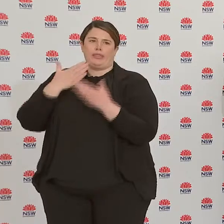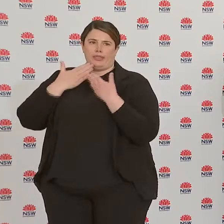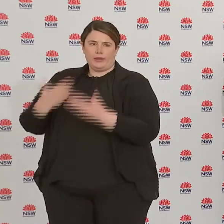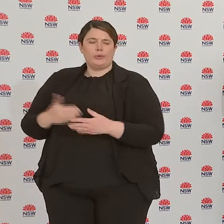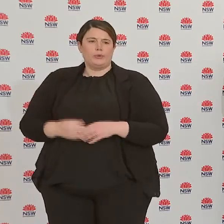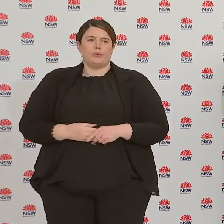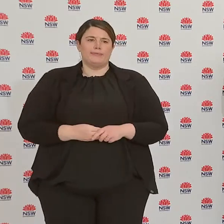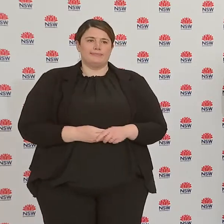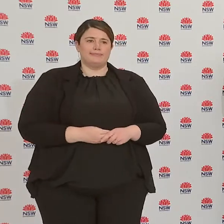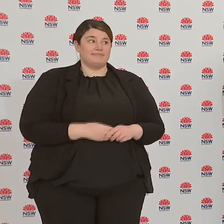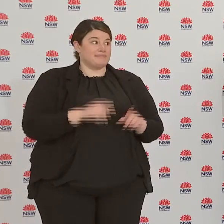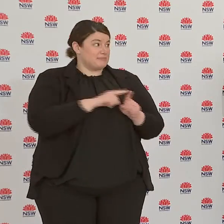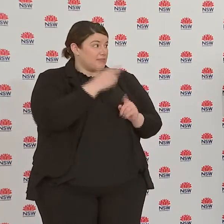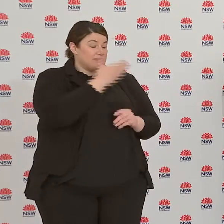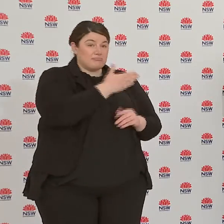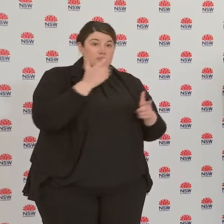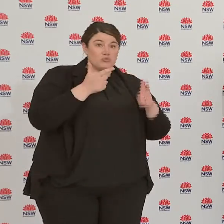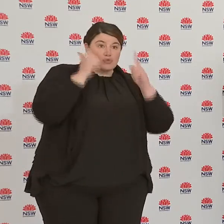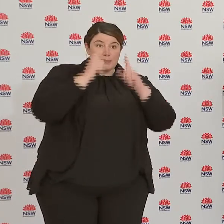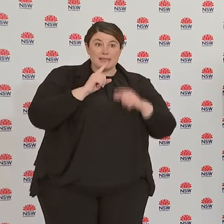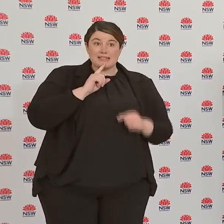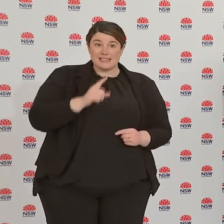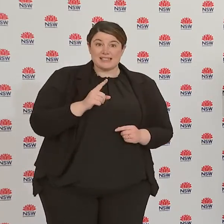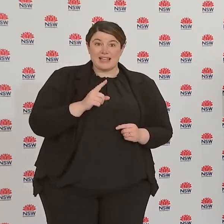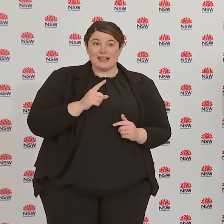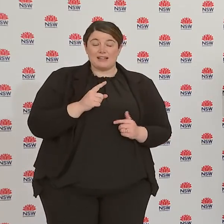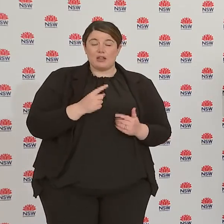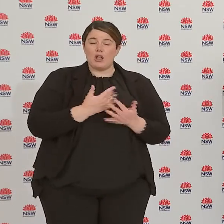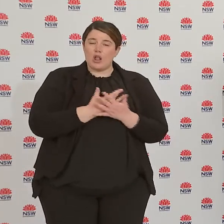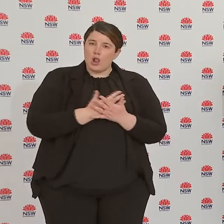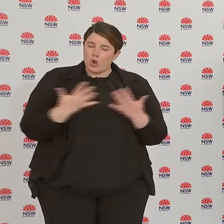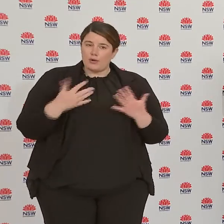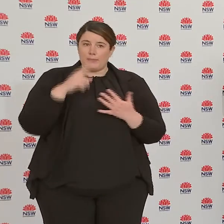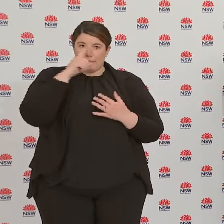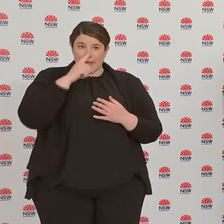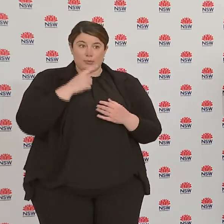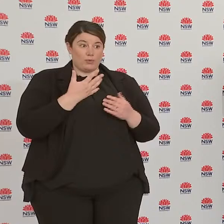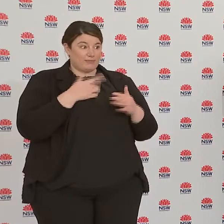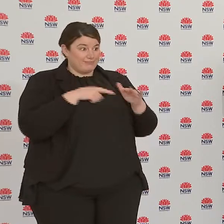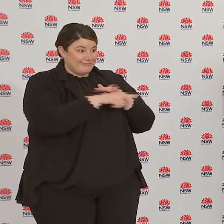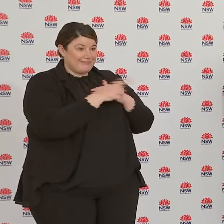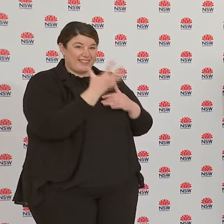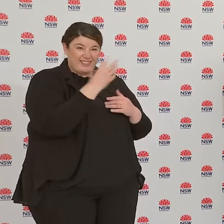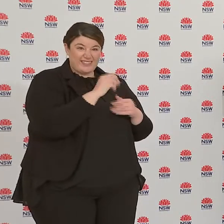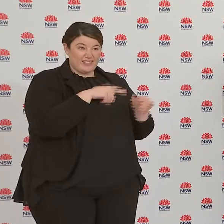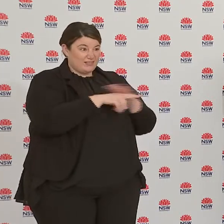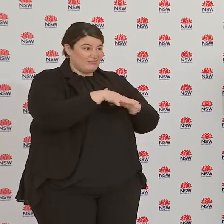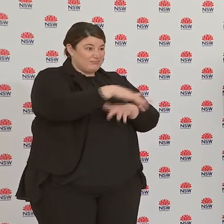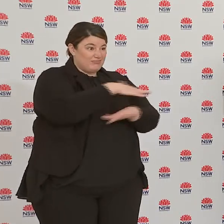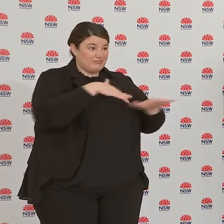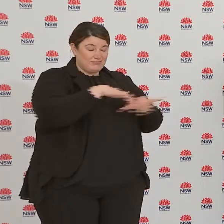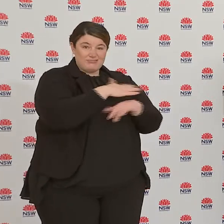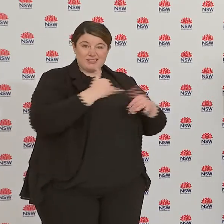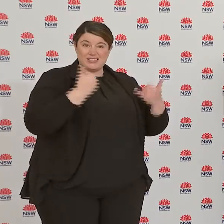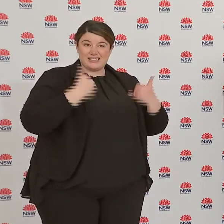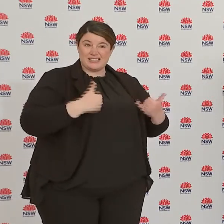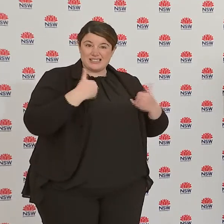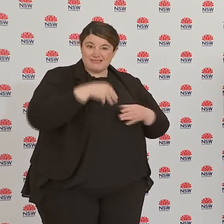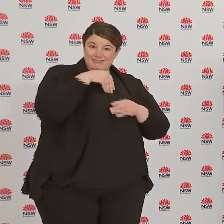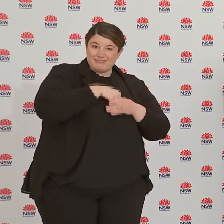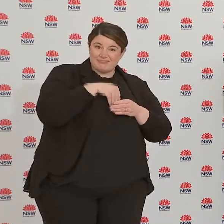As the Premier had indicated, we're still seeing a large number of people infectious in the community, and they're leading to infections